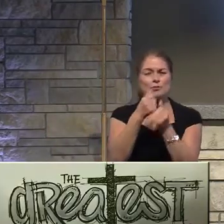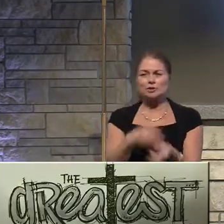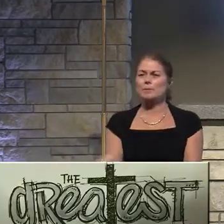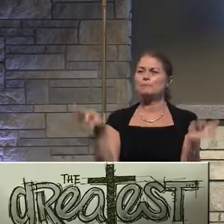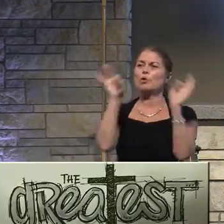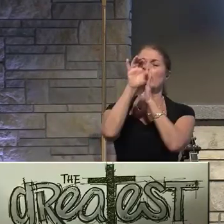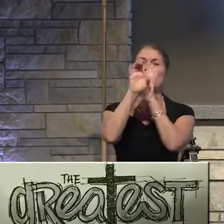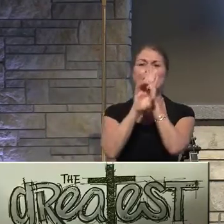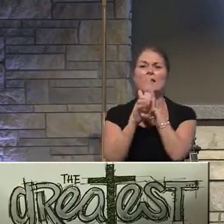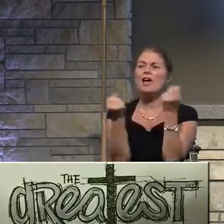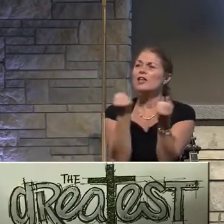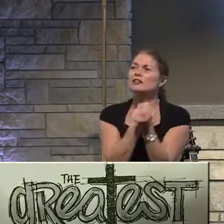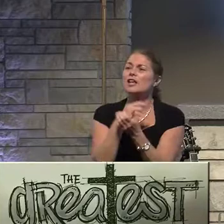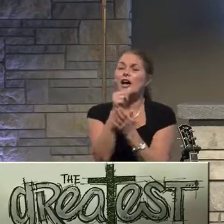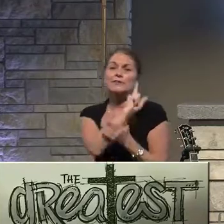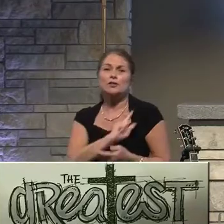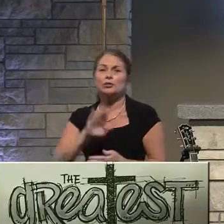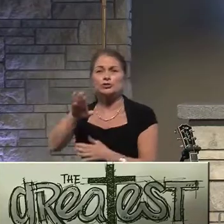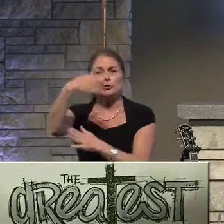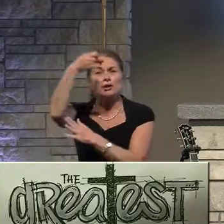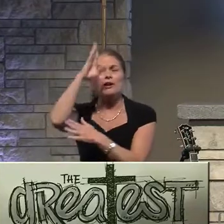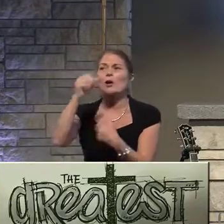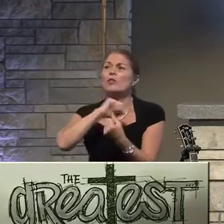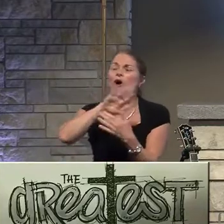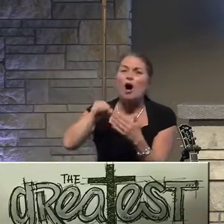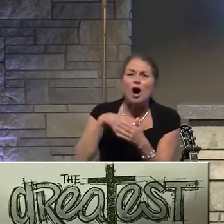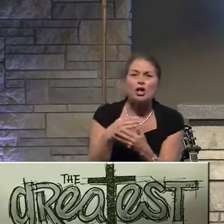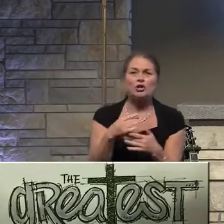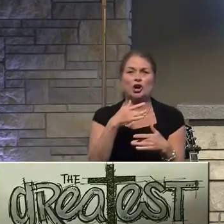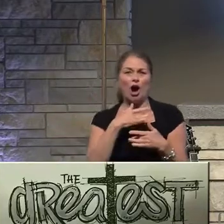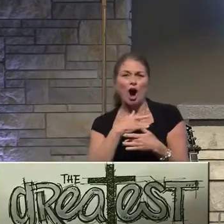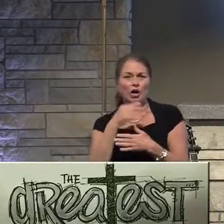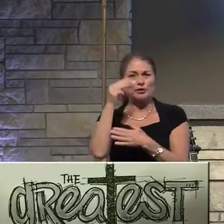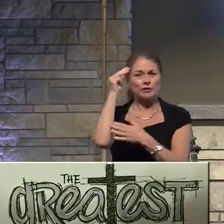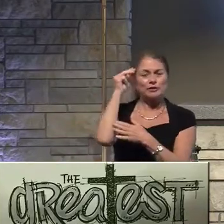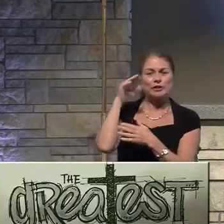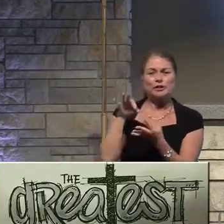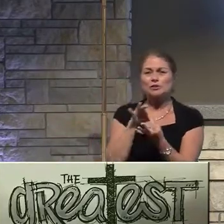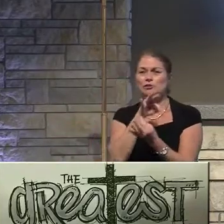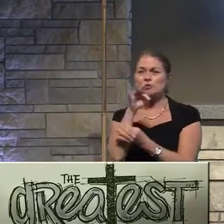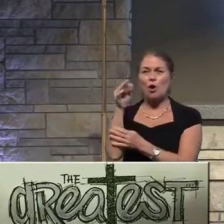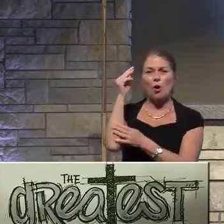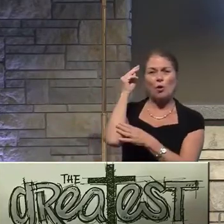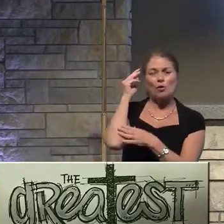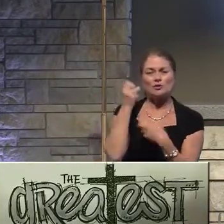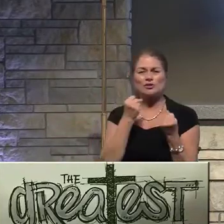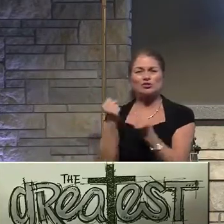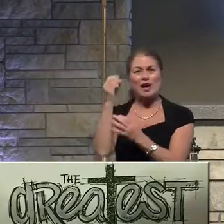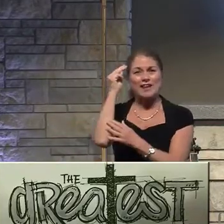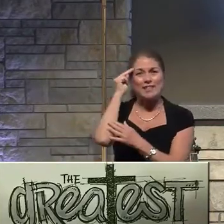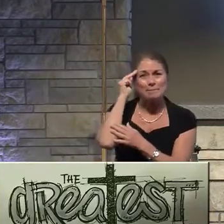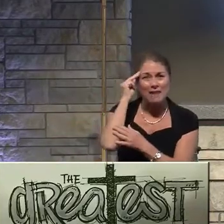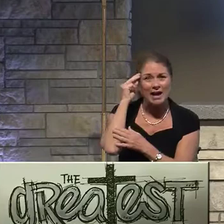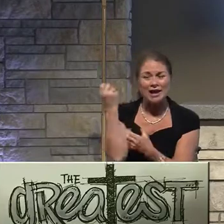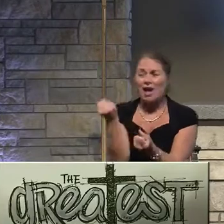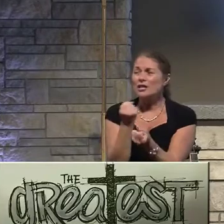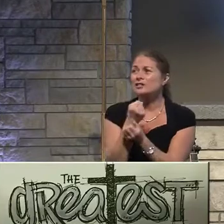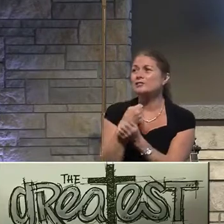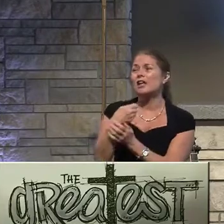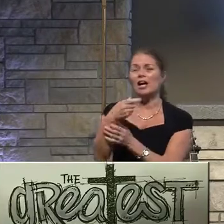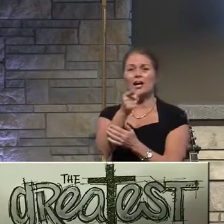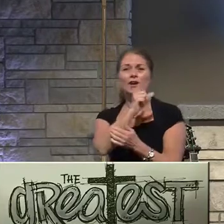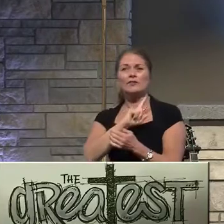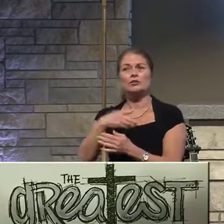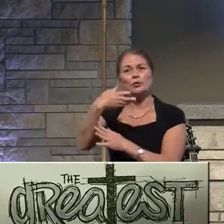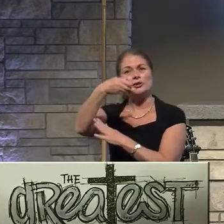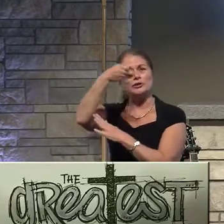are to love the Lord your God with all your heart, with all your soul, with all your strength, and with all your mind. You love the Lord your God with all of your being, and